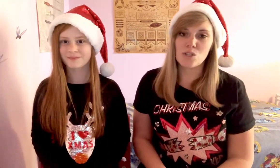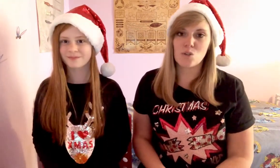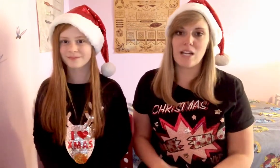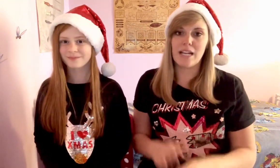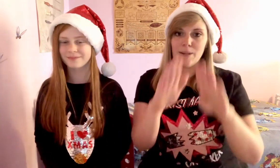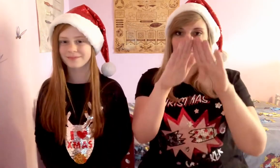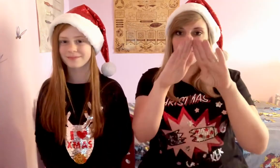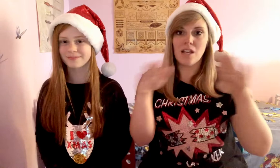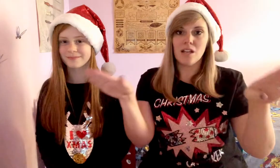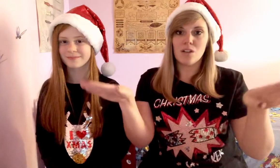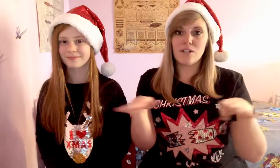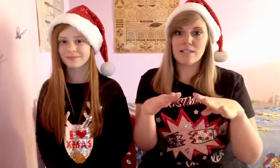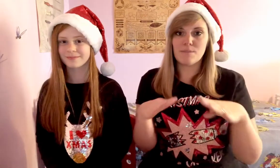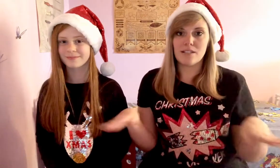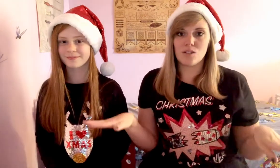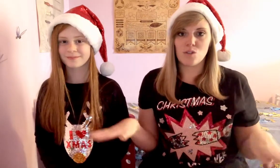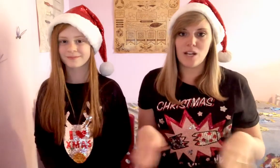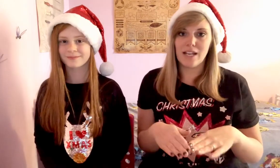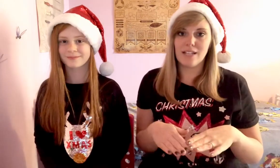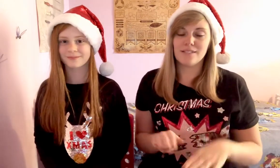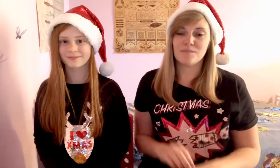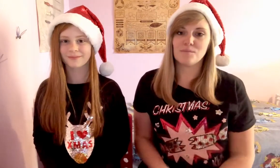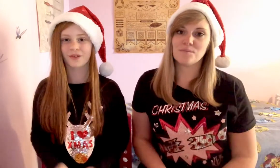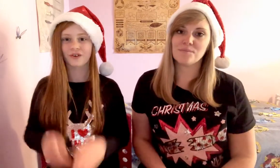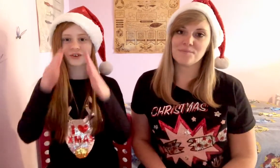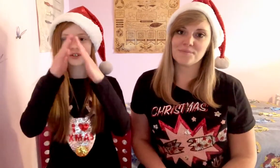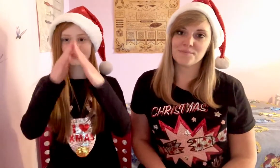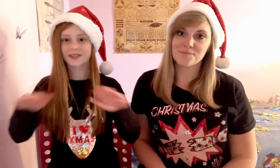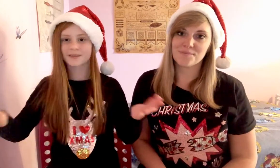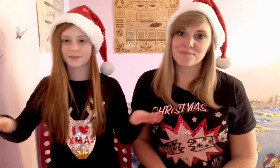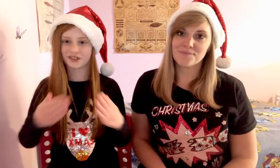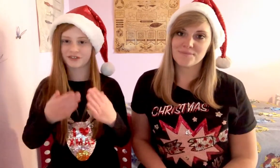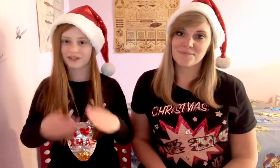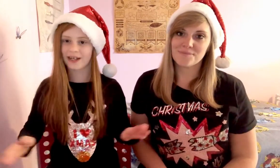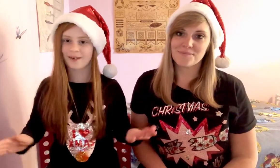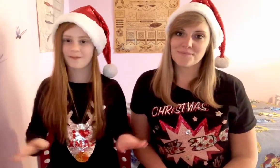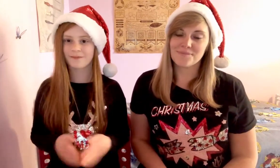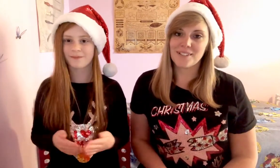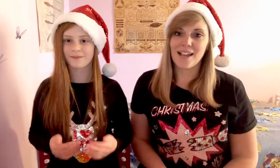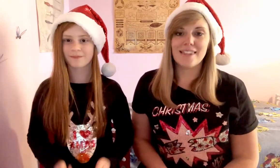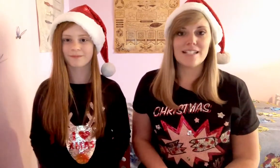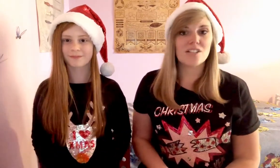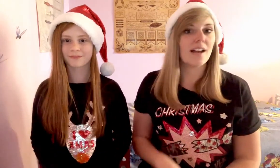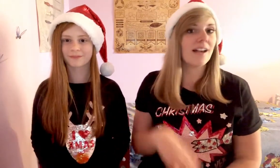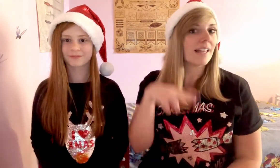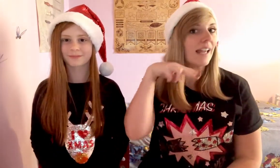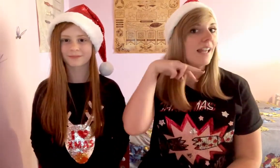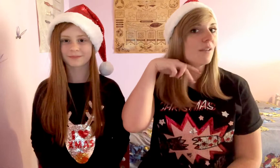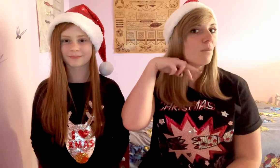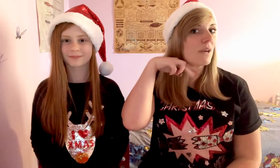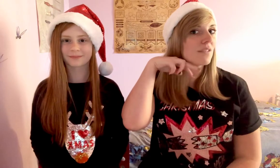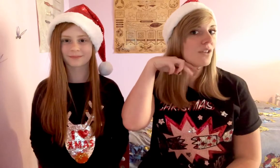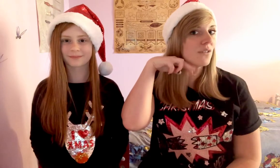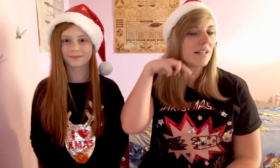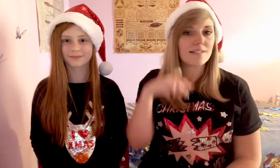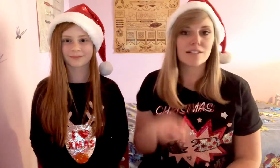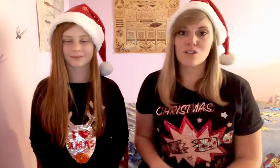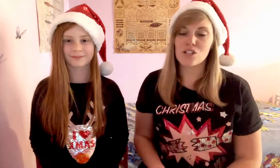tree. Christmas tree. Christmas tree. And then turkey. Wiggle two fingers under our chin.